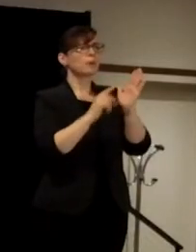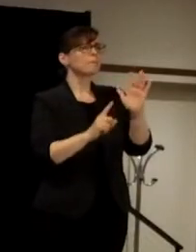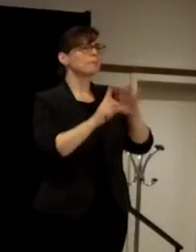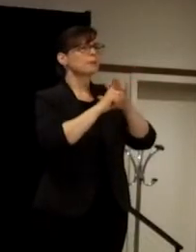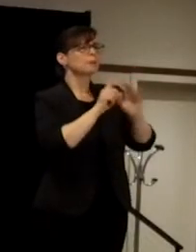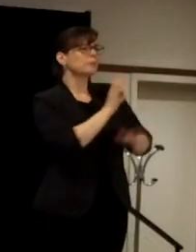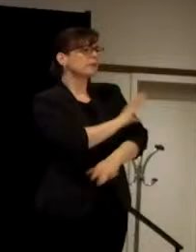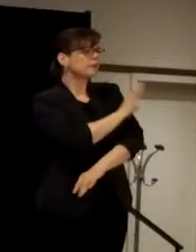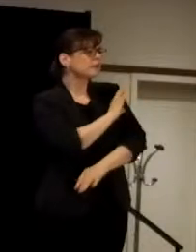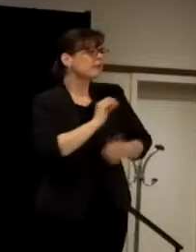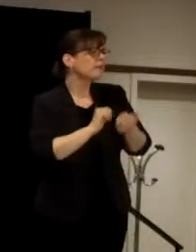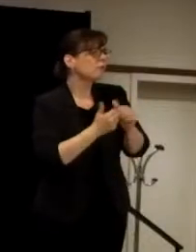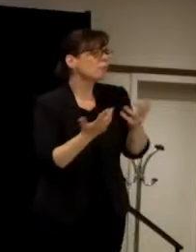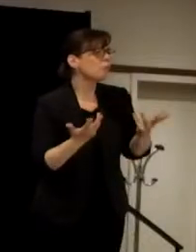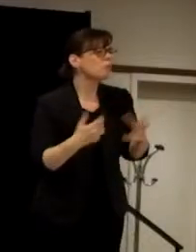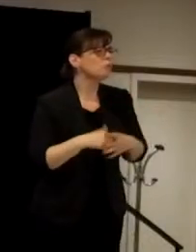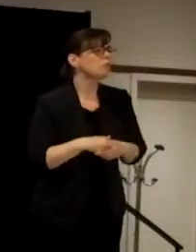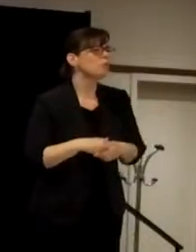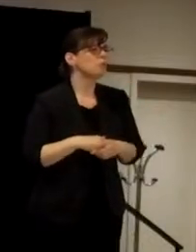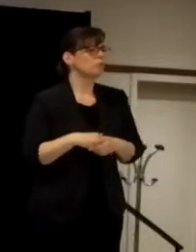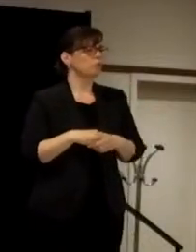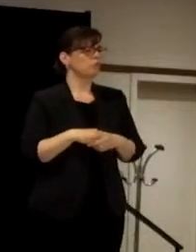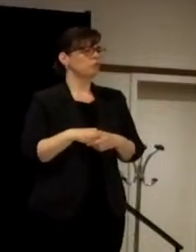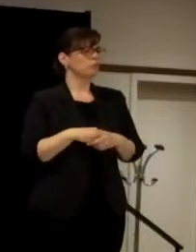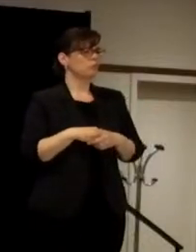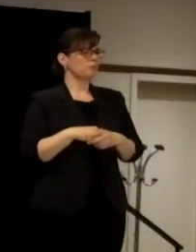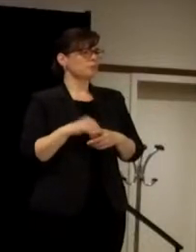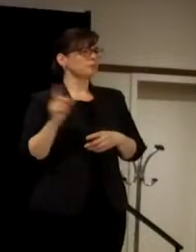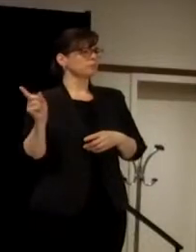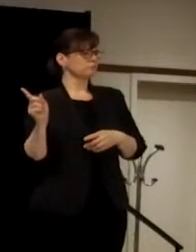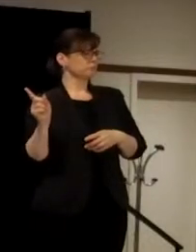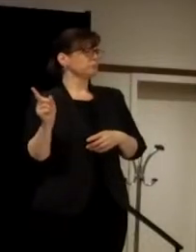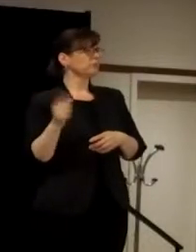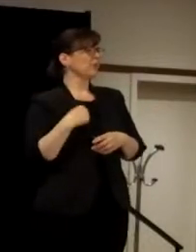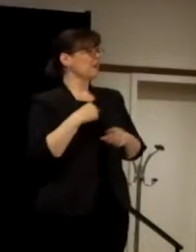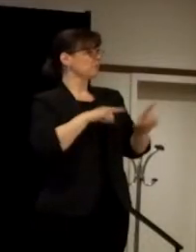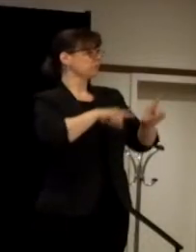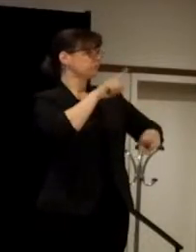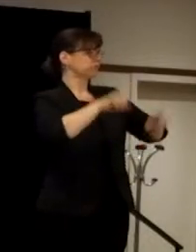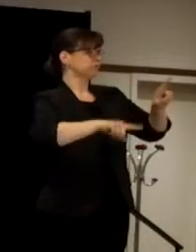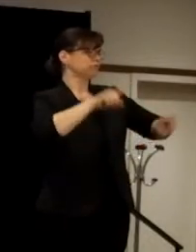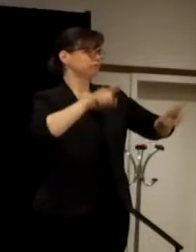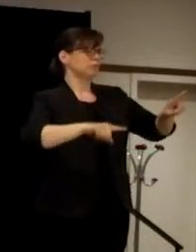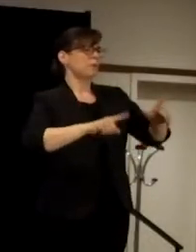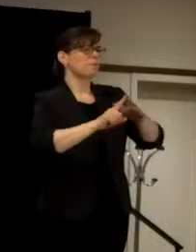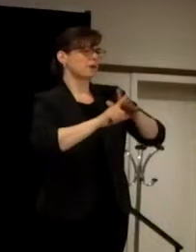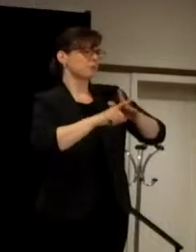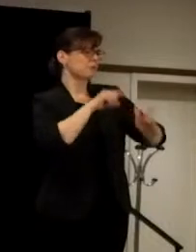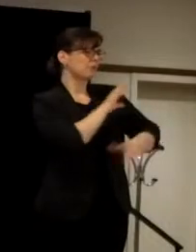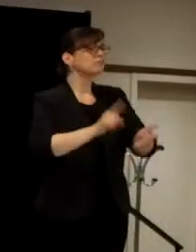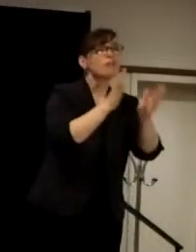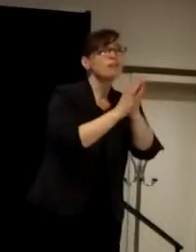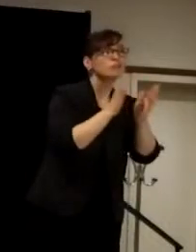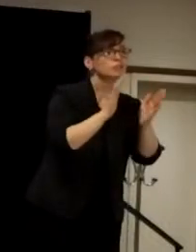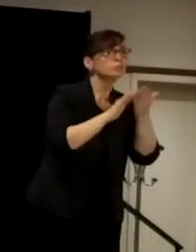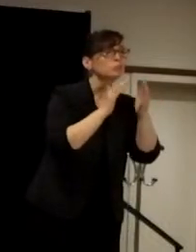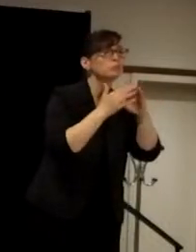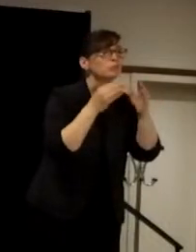there's various types of pop-ups. Sometimes you work with credible messengers in the community, and they work with our team for